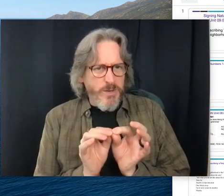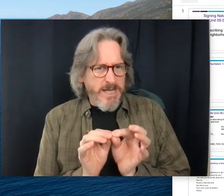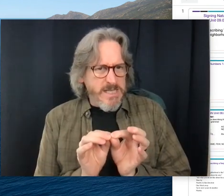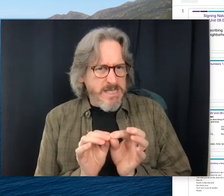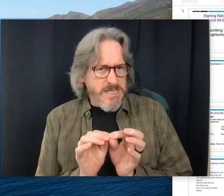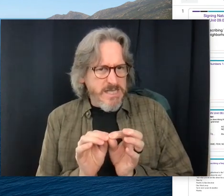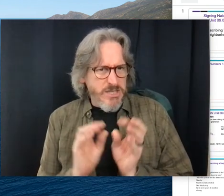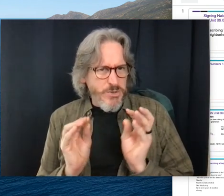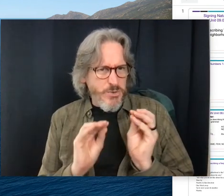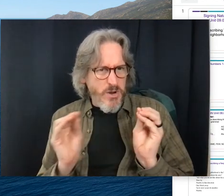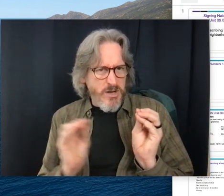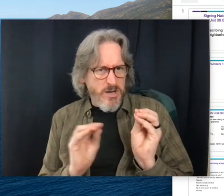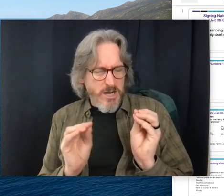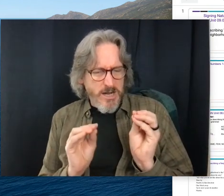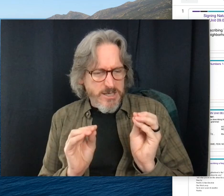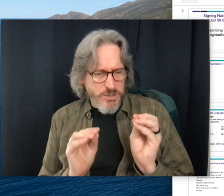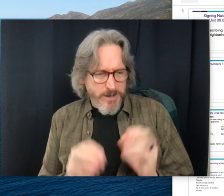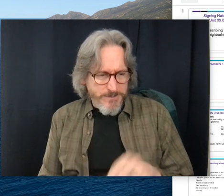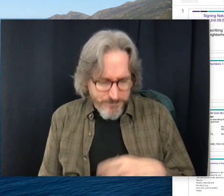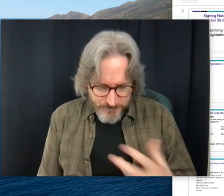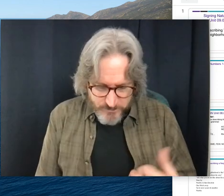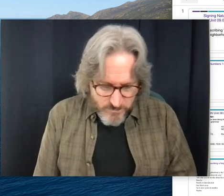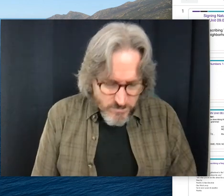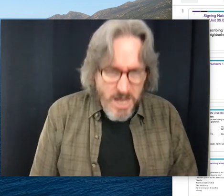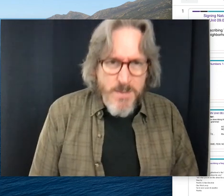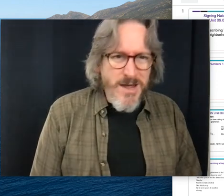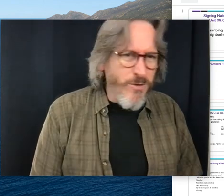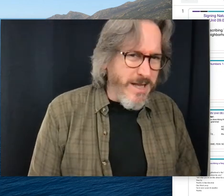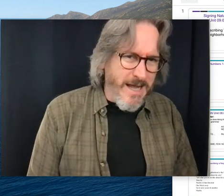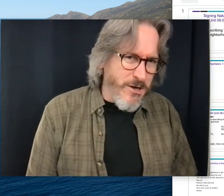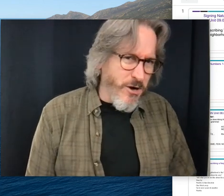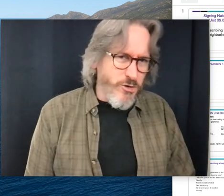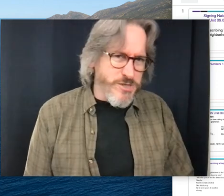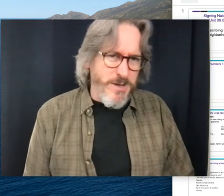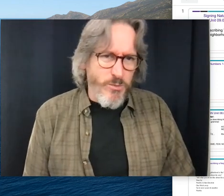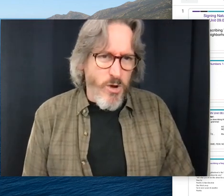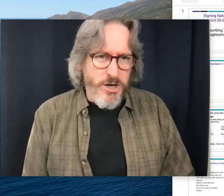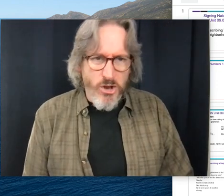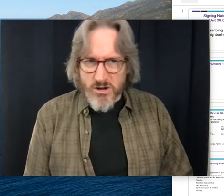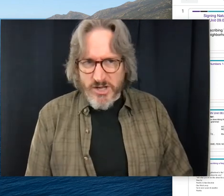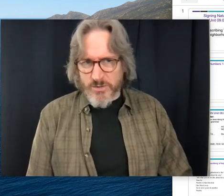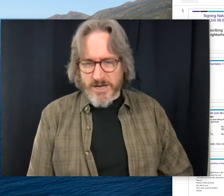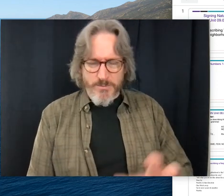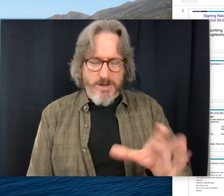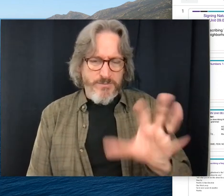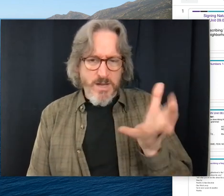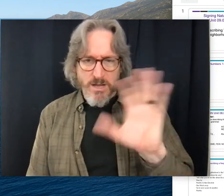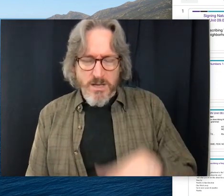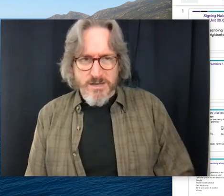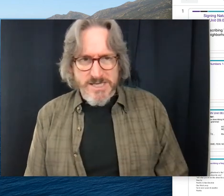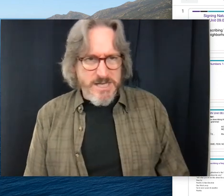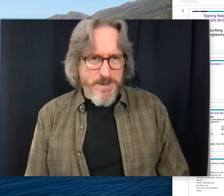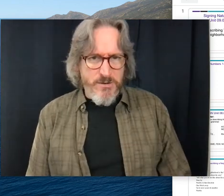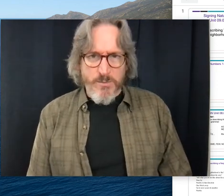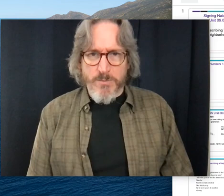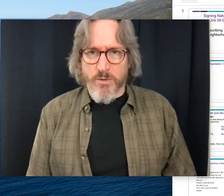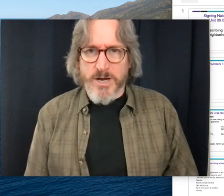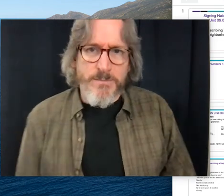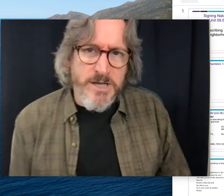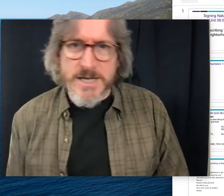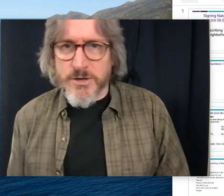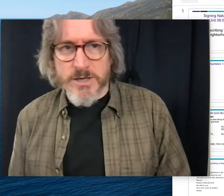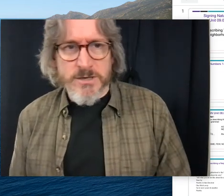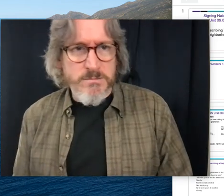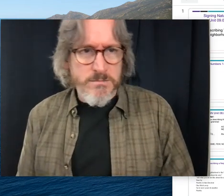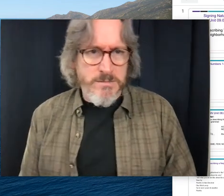little tweaks to it. Really, it could all just be one long unit, but it's better that we broke it